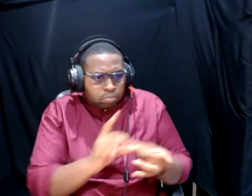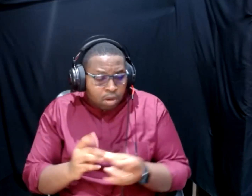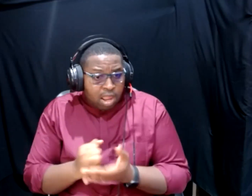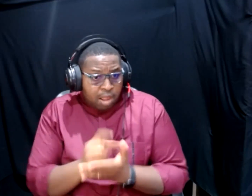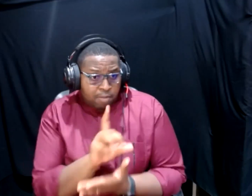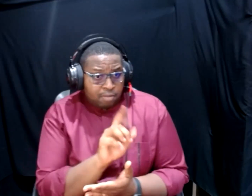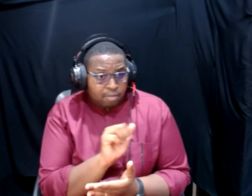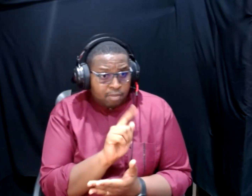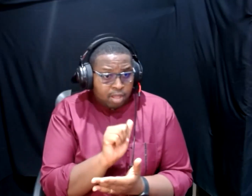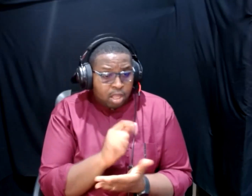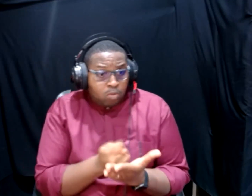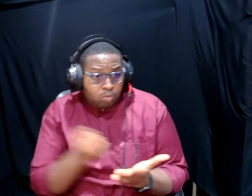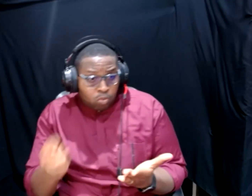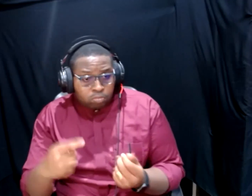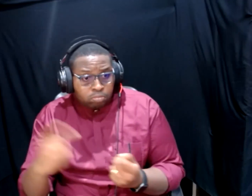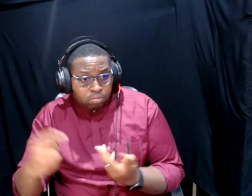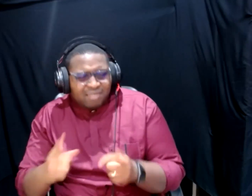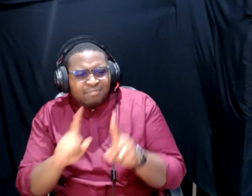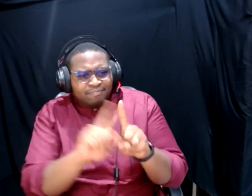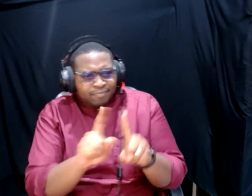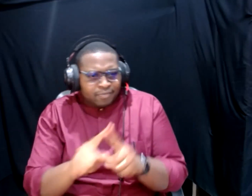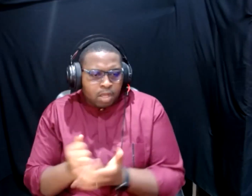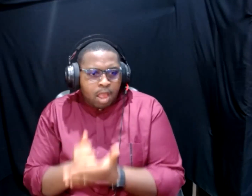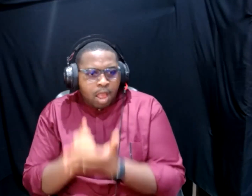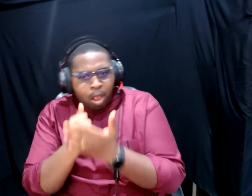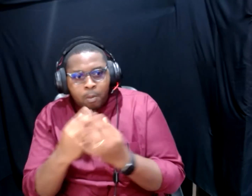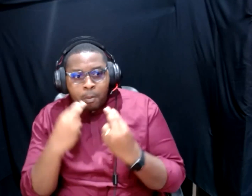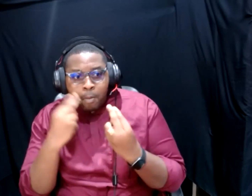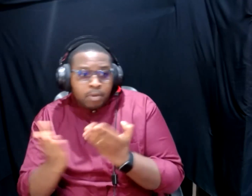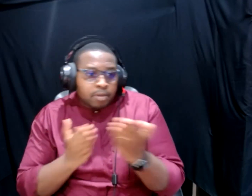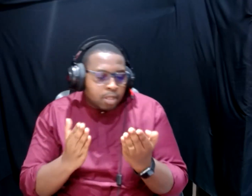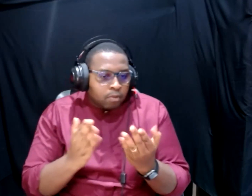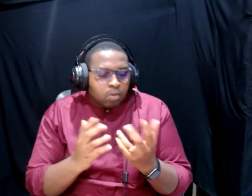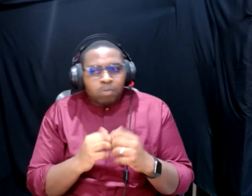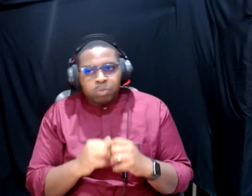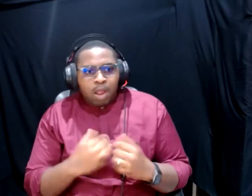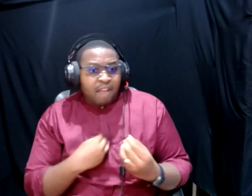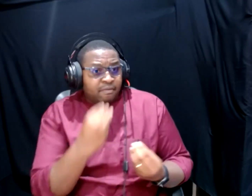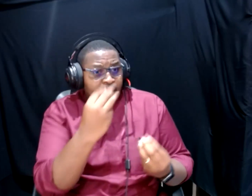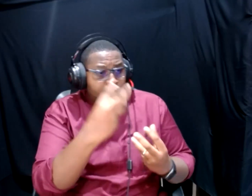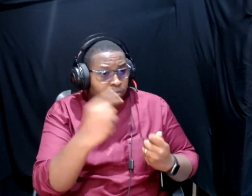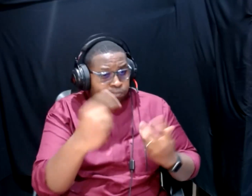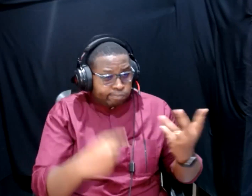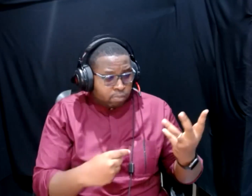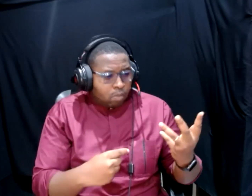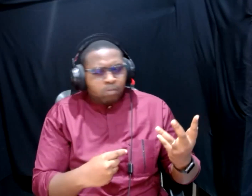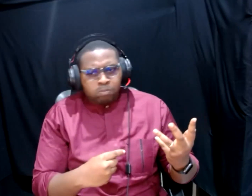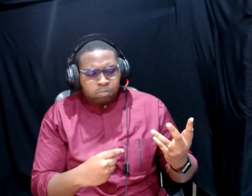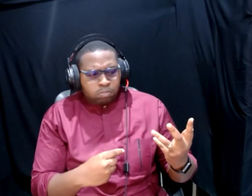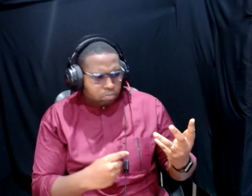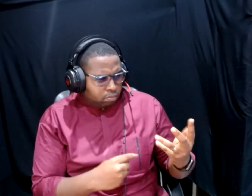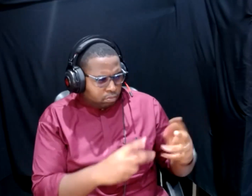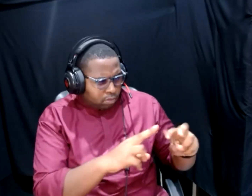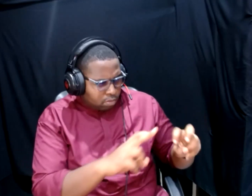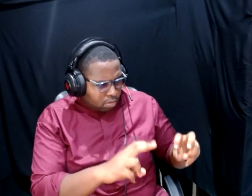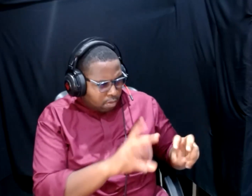analytic tools and methods that empower public sector stakeholders with the critical information needed to make well-informed, real-time